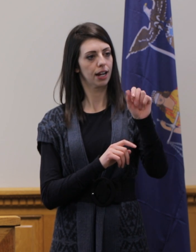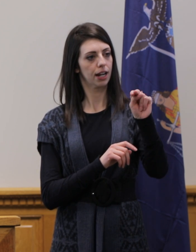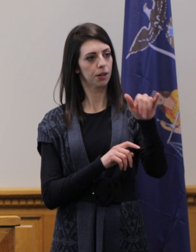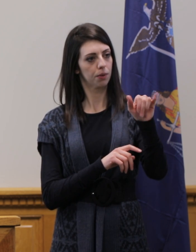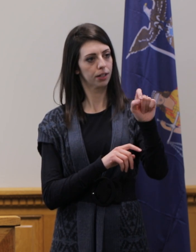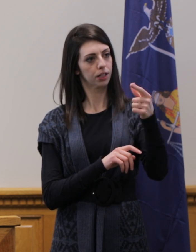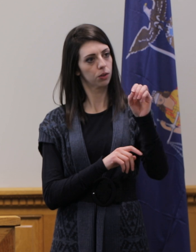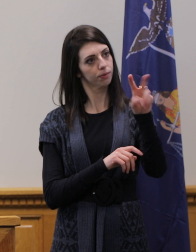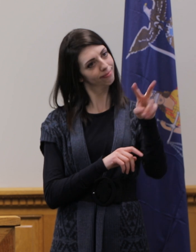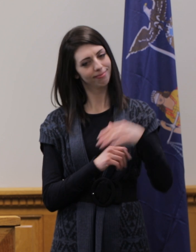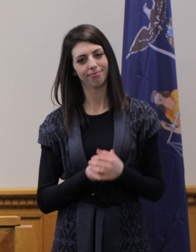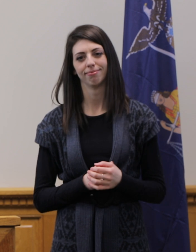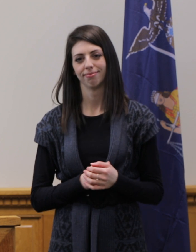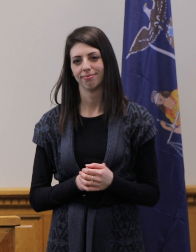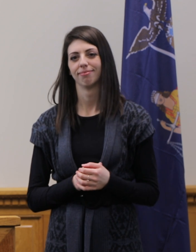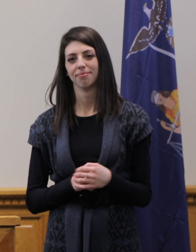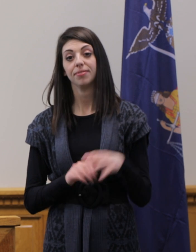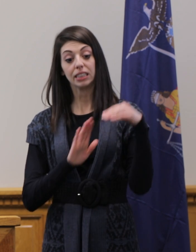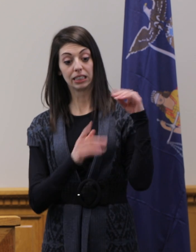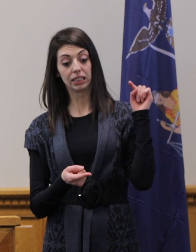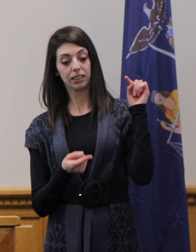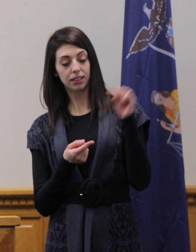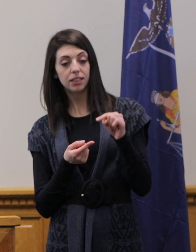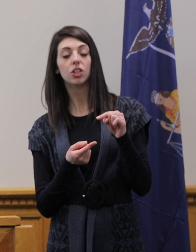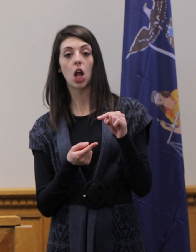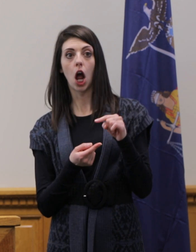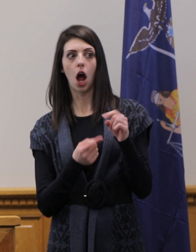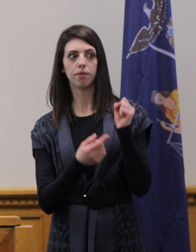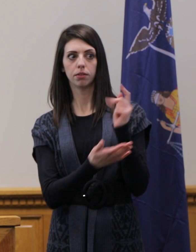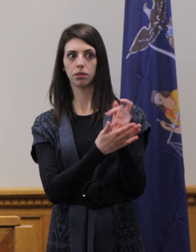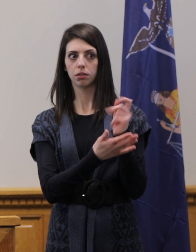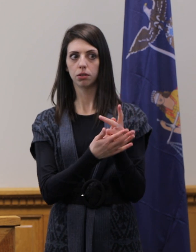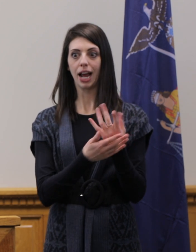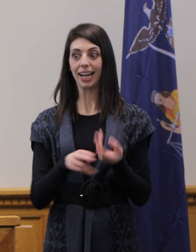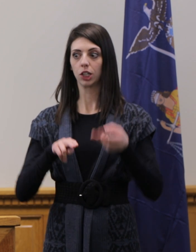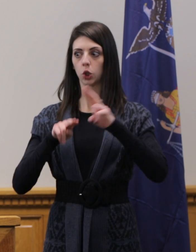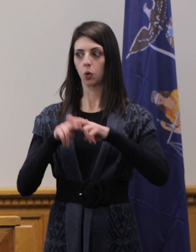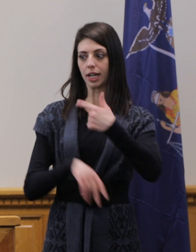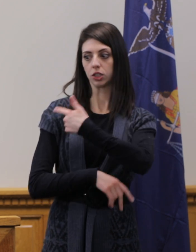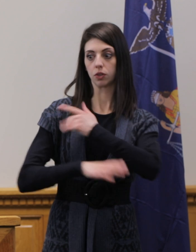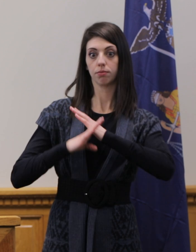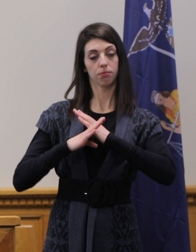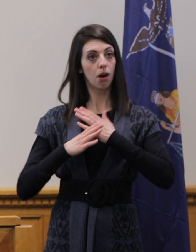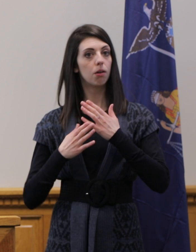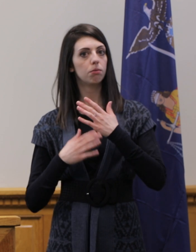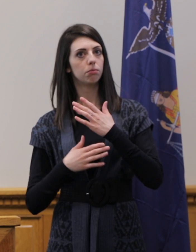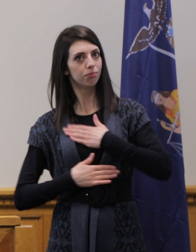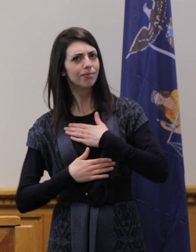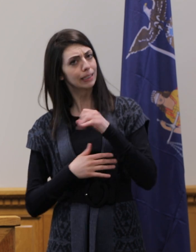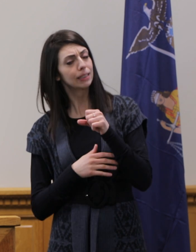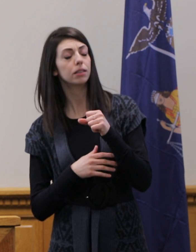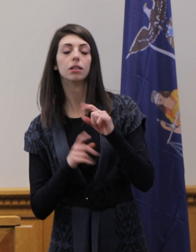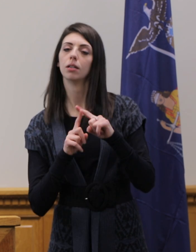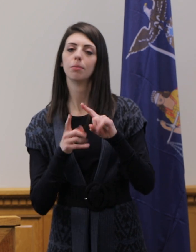coronavirus.health.ny.gov. The decline in active cases and increased vaccinations, however welcome, do not